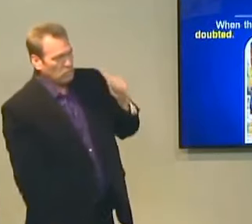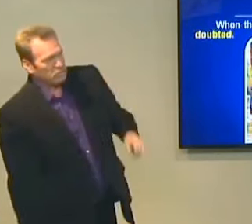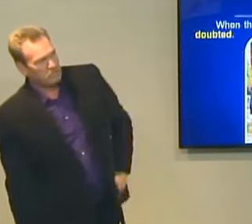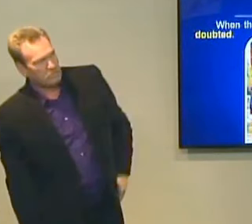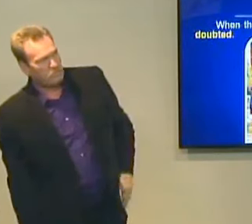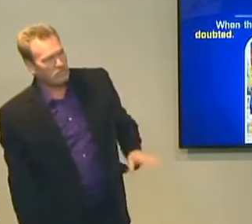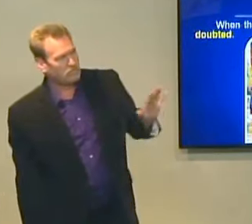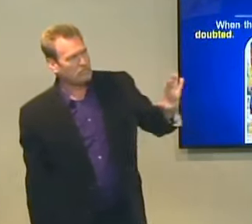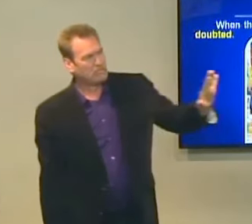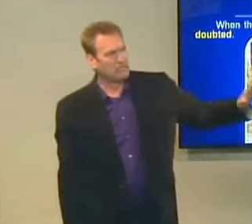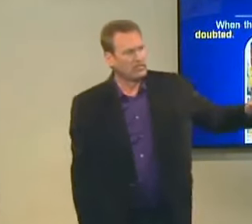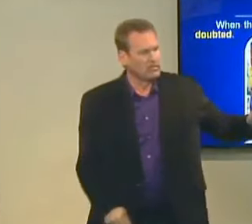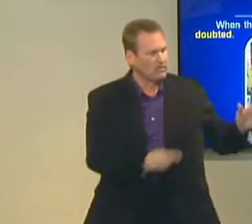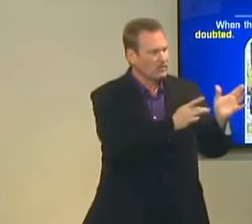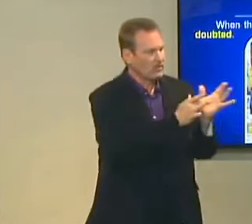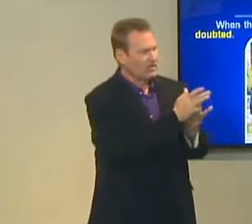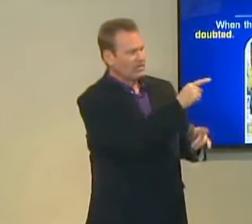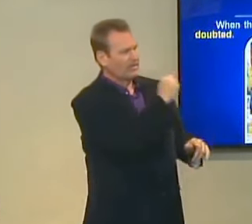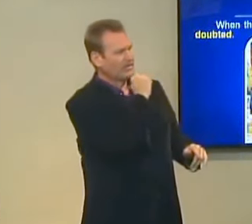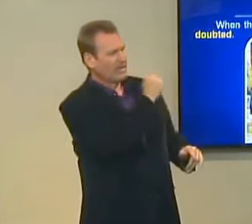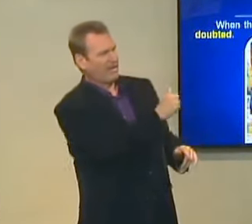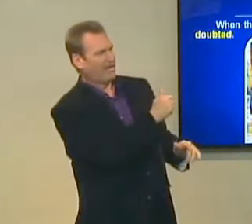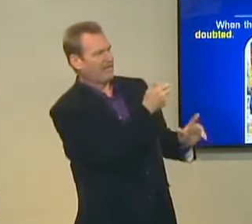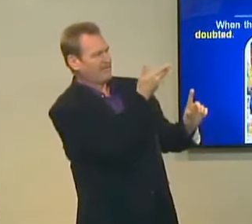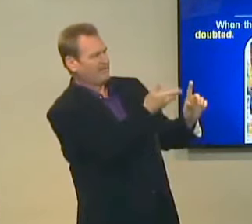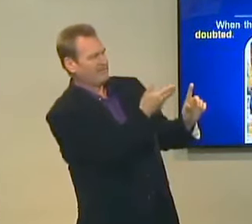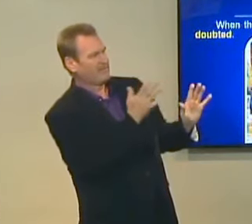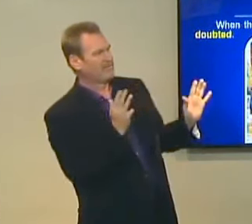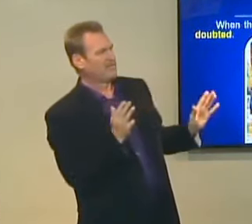They would refuse to bow to Him and worship Him. They denied Him.